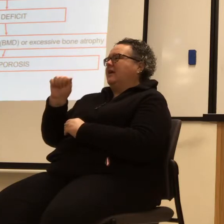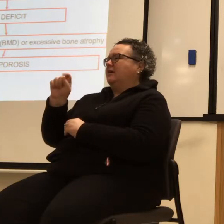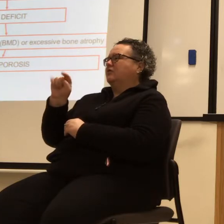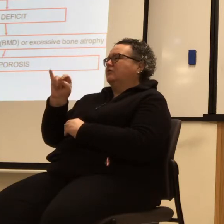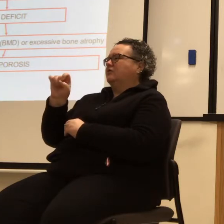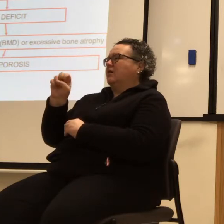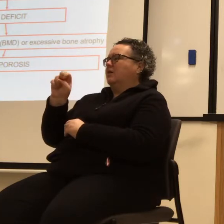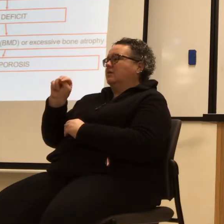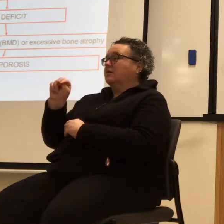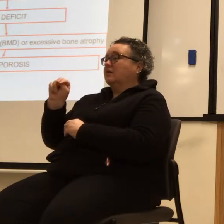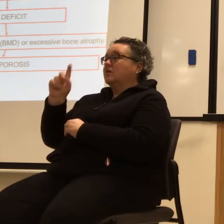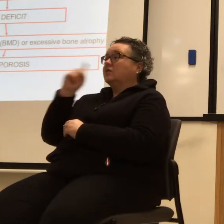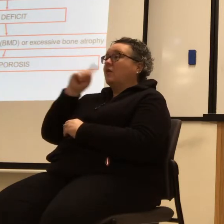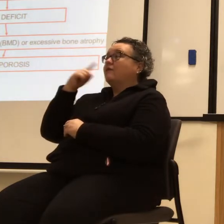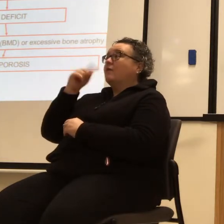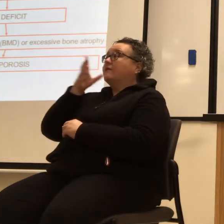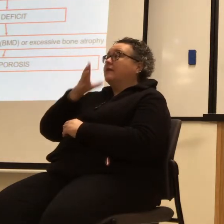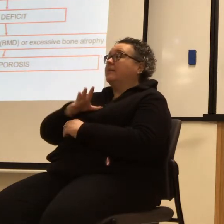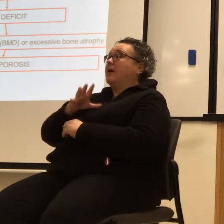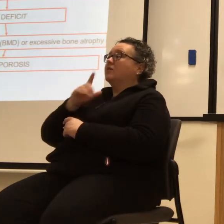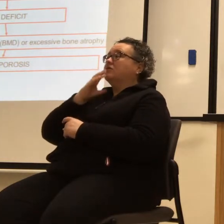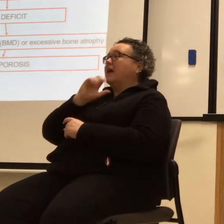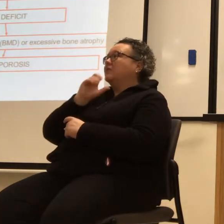females, 20 to 29 years,